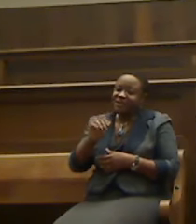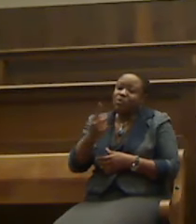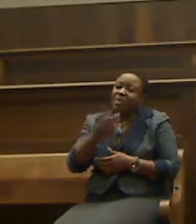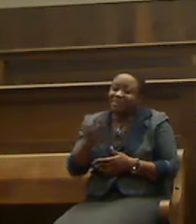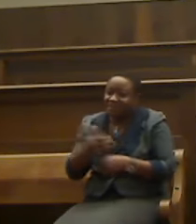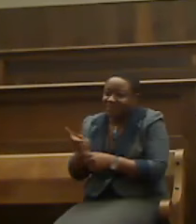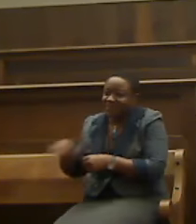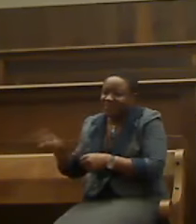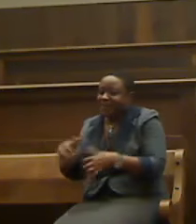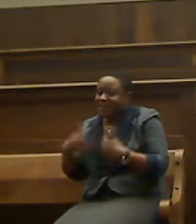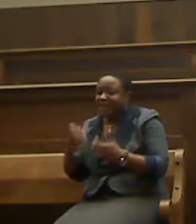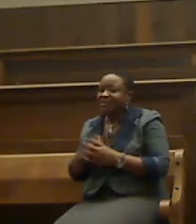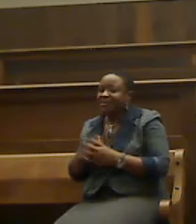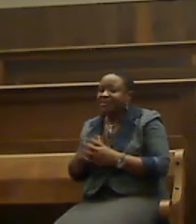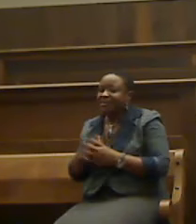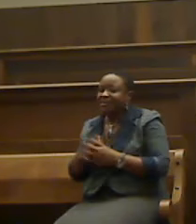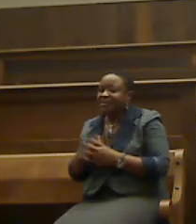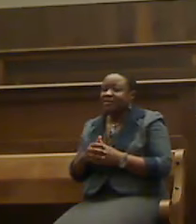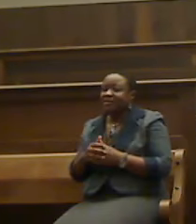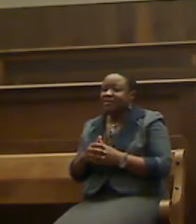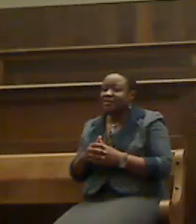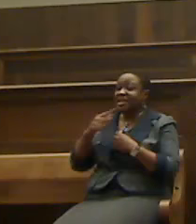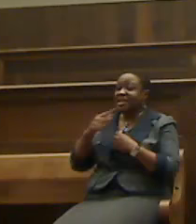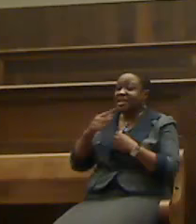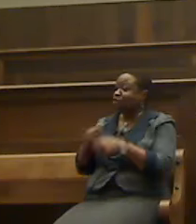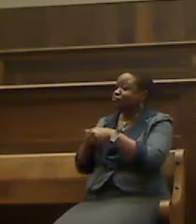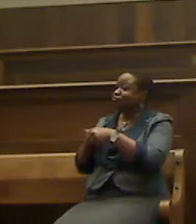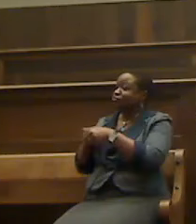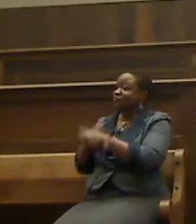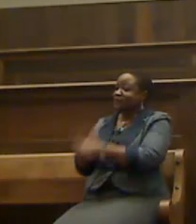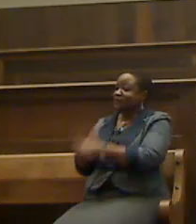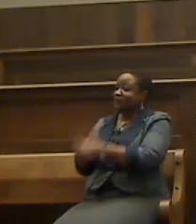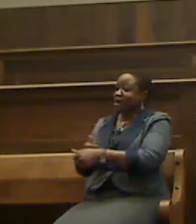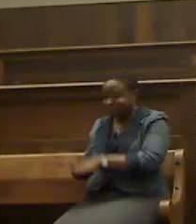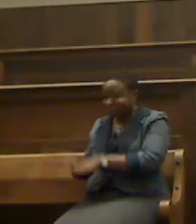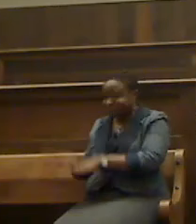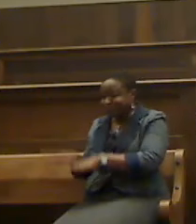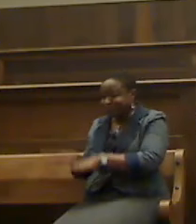They basically they march lockstep with them. Now, Monsanto's not the